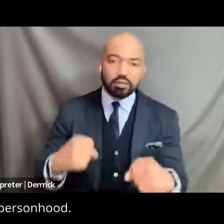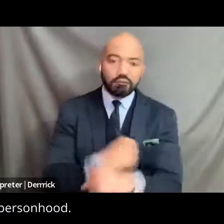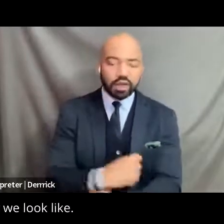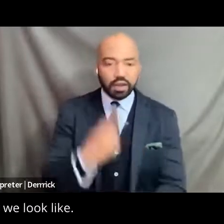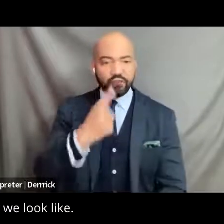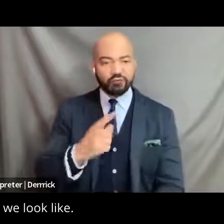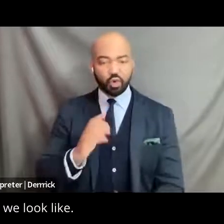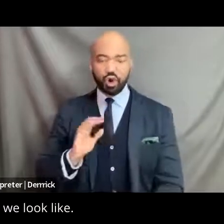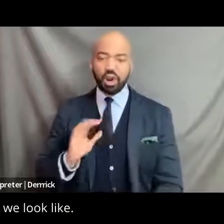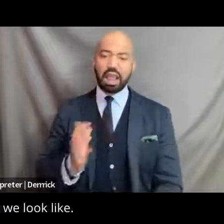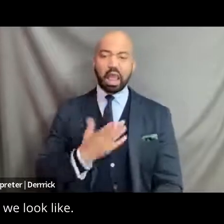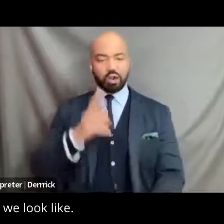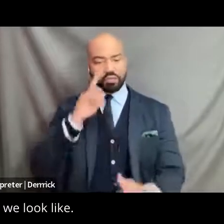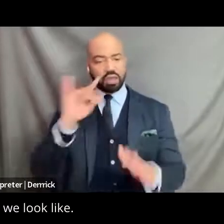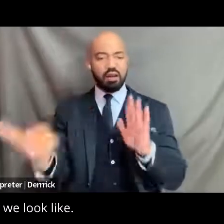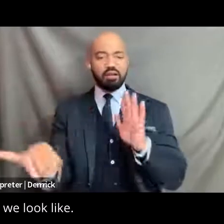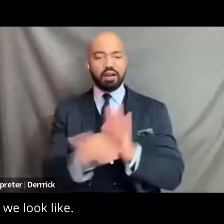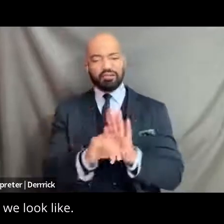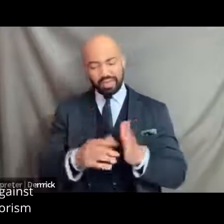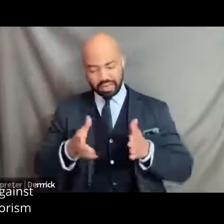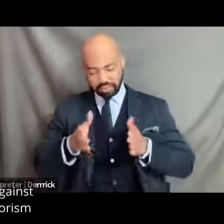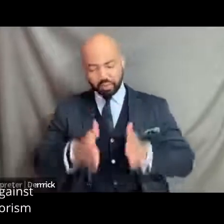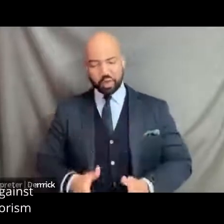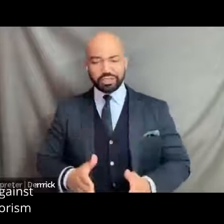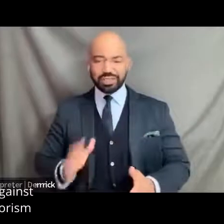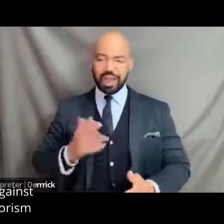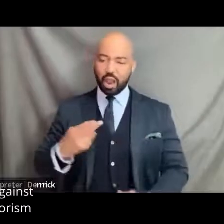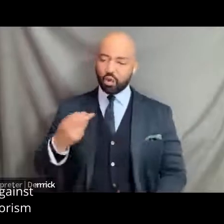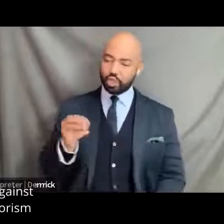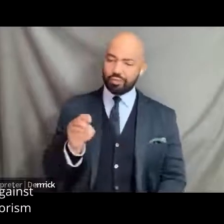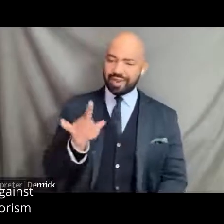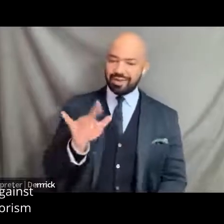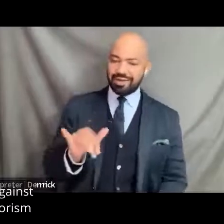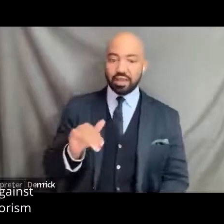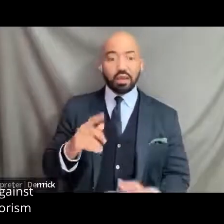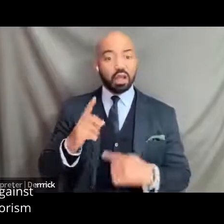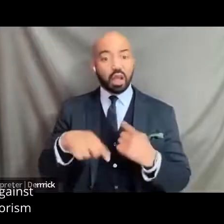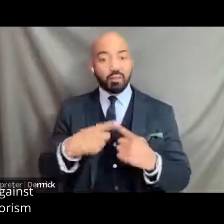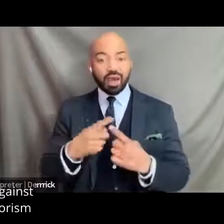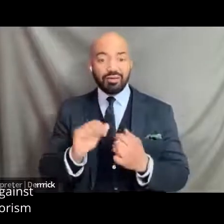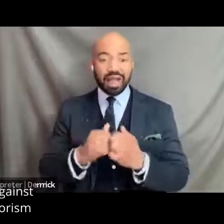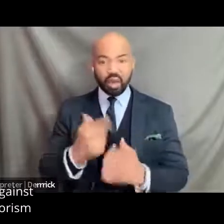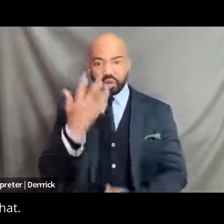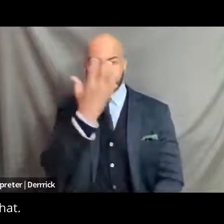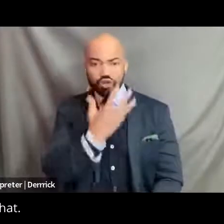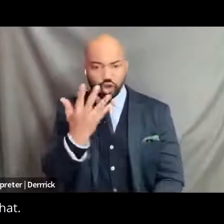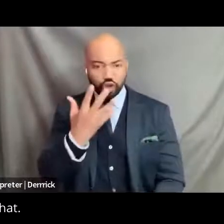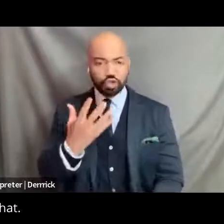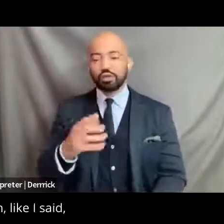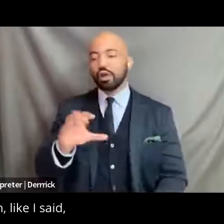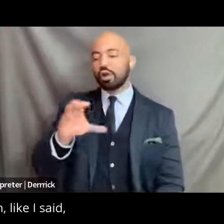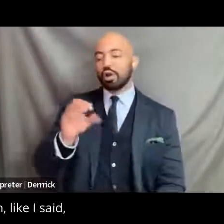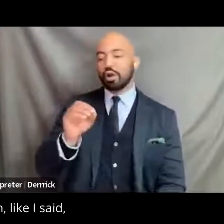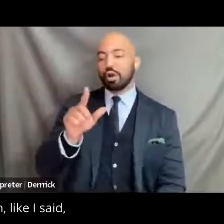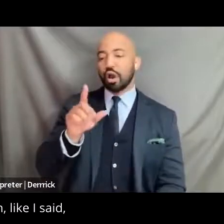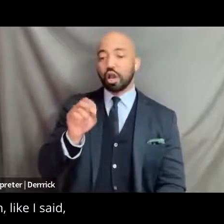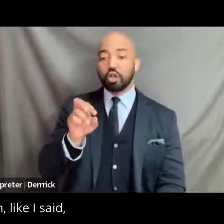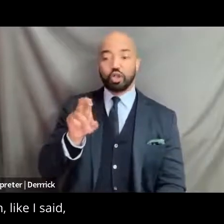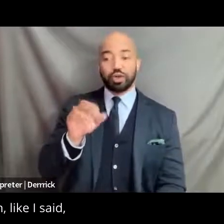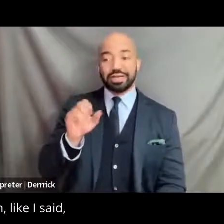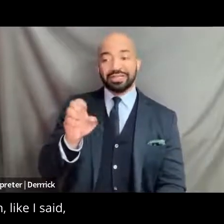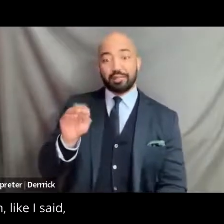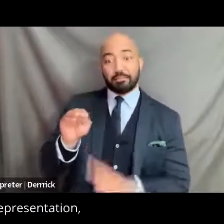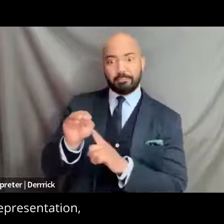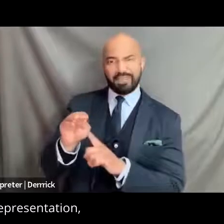personhood we have to fight for what we look like we have to fight against things such as colorism um and things like that and having judge